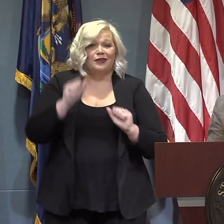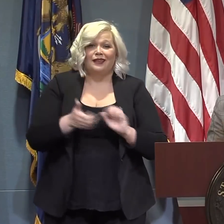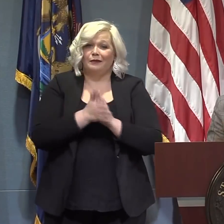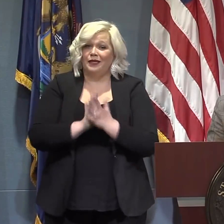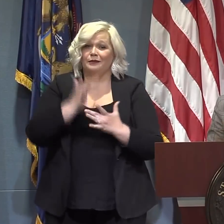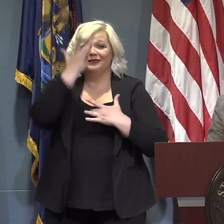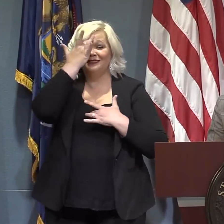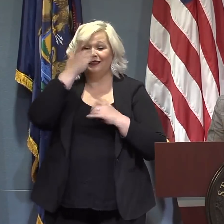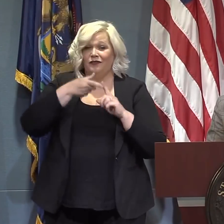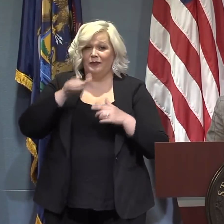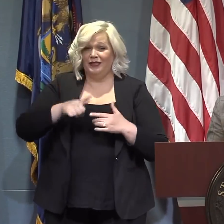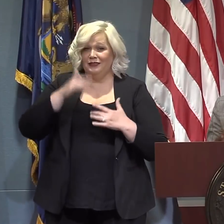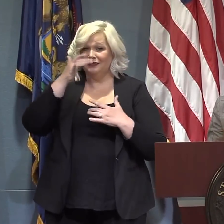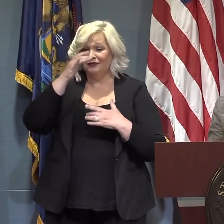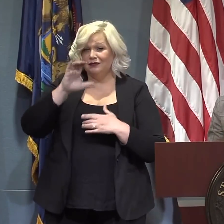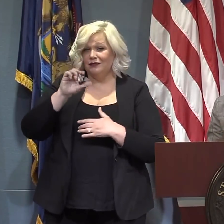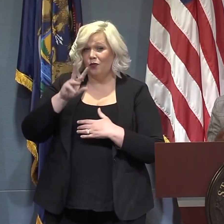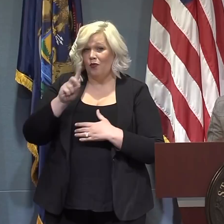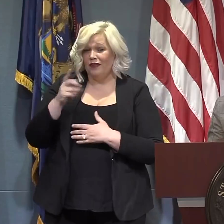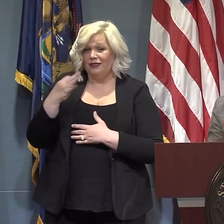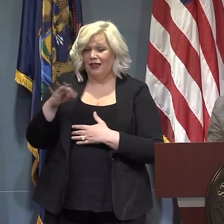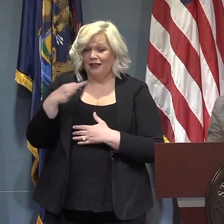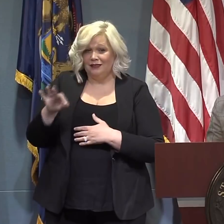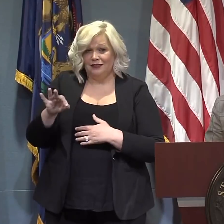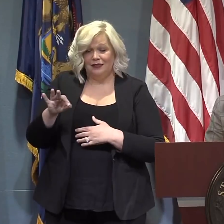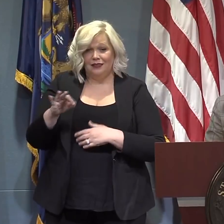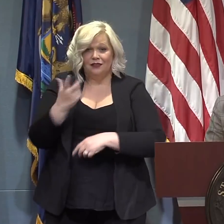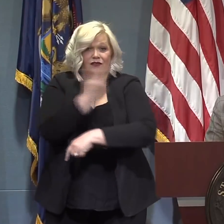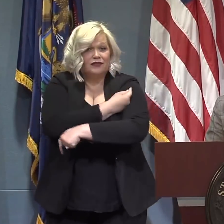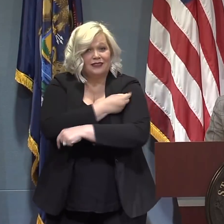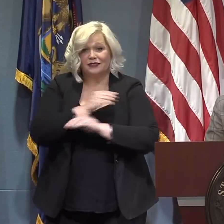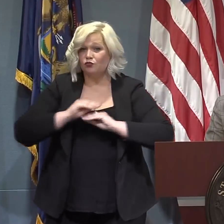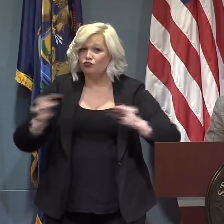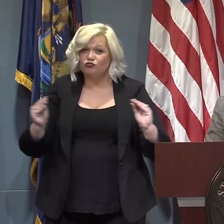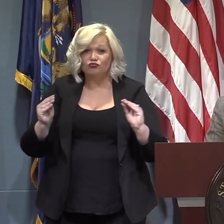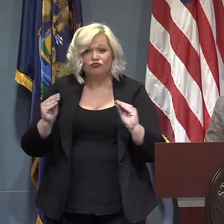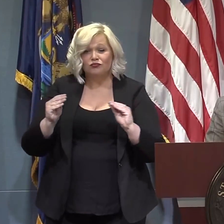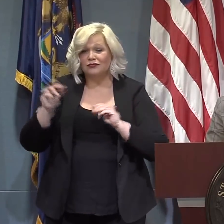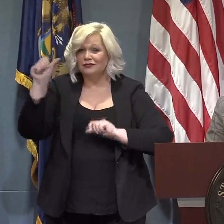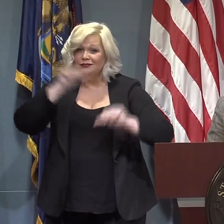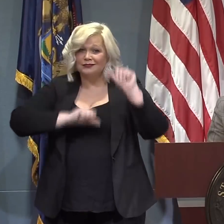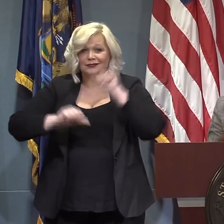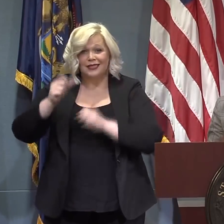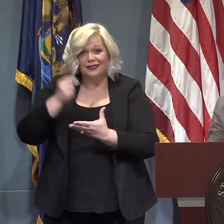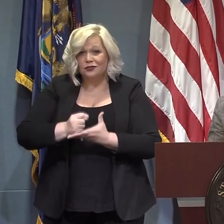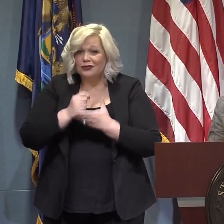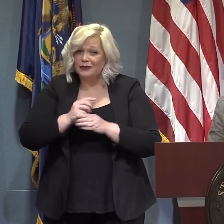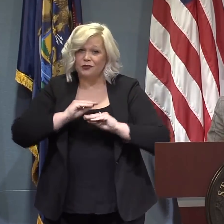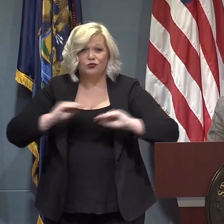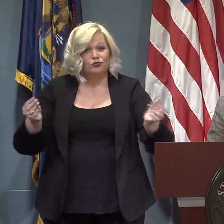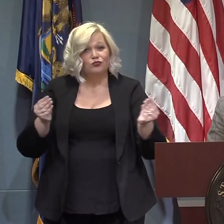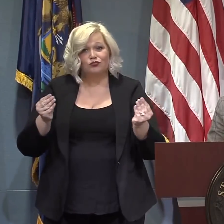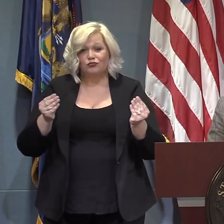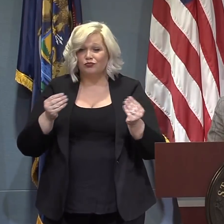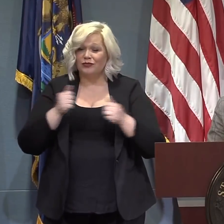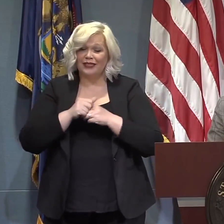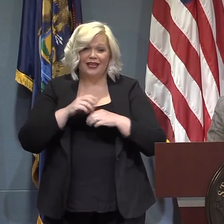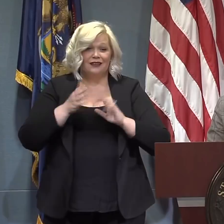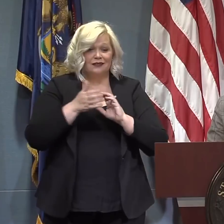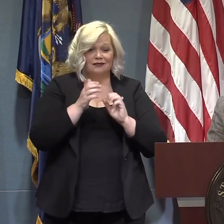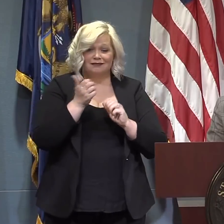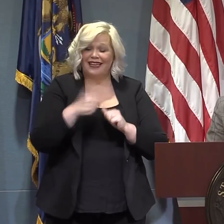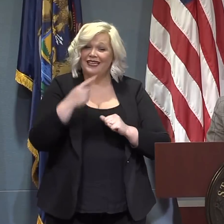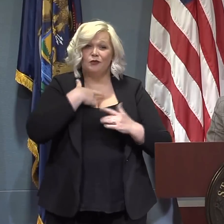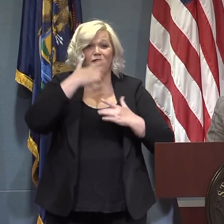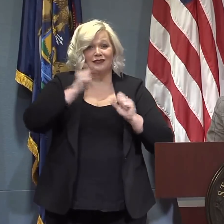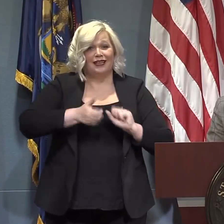no vaccine, and there's no scientifically proven treatment. It can infect people of all ages, and scientists and doctors